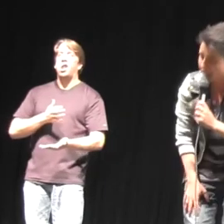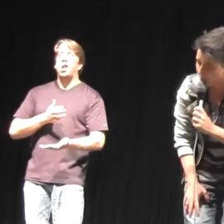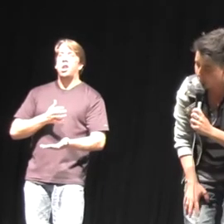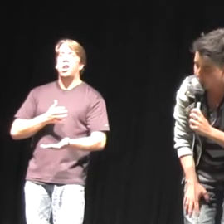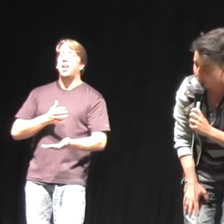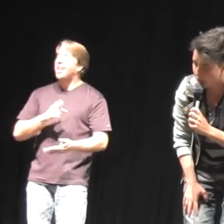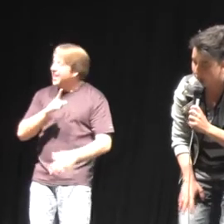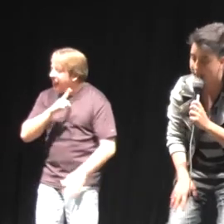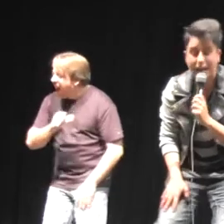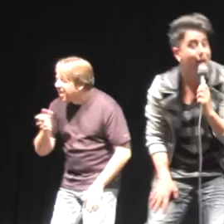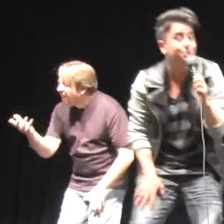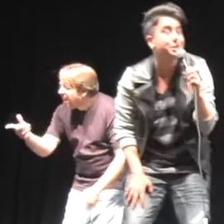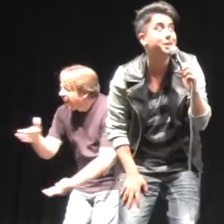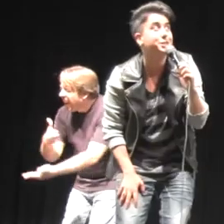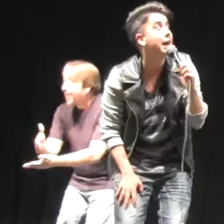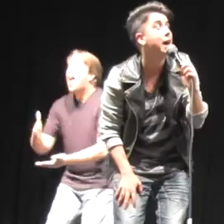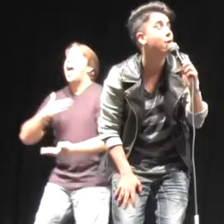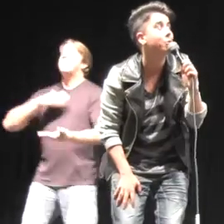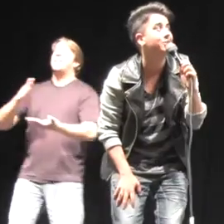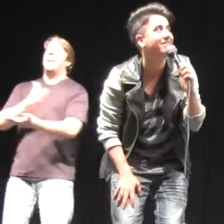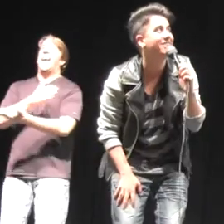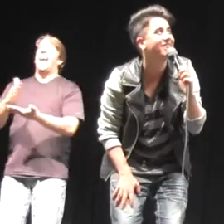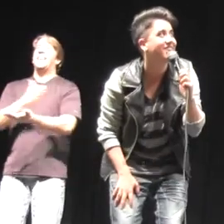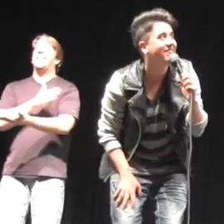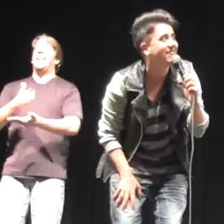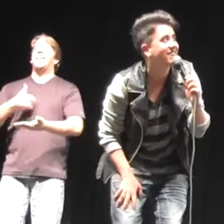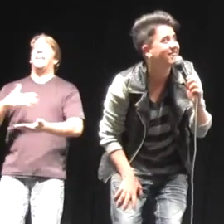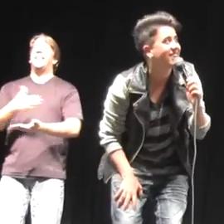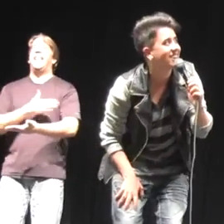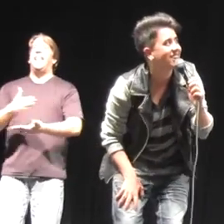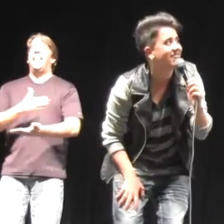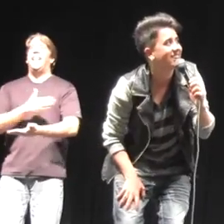Little Lianna, what are you doing? I'm singing a song.